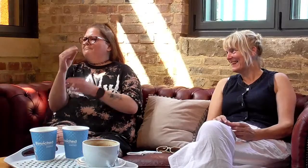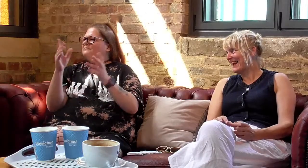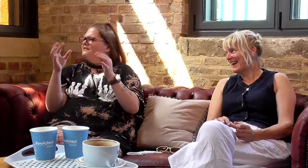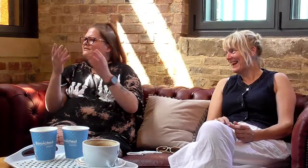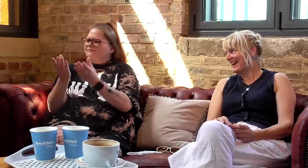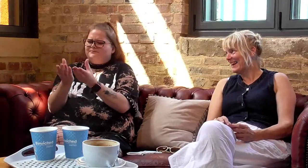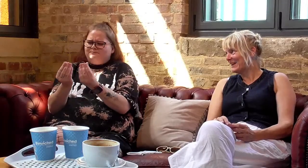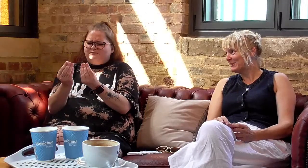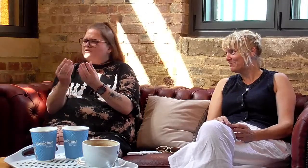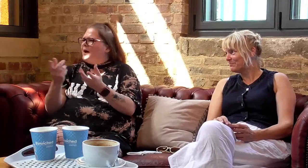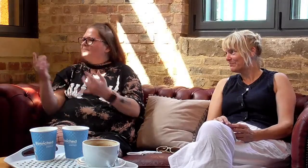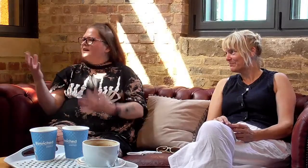But what about like a crab?